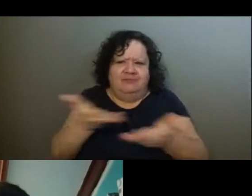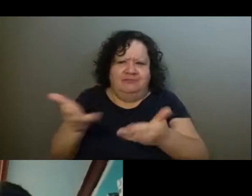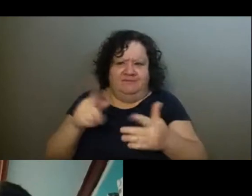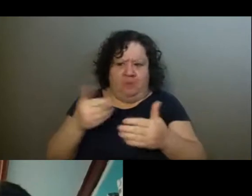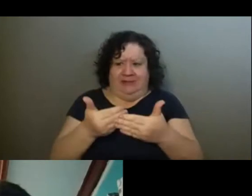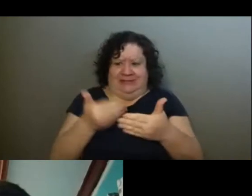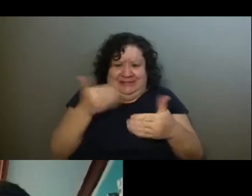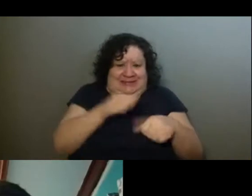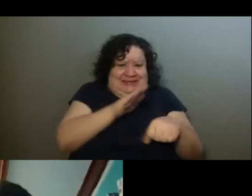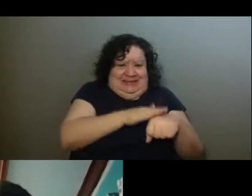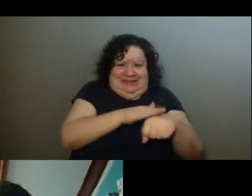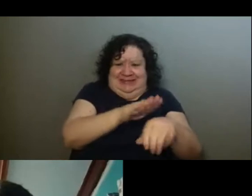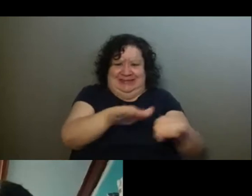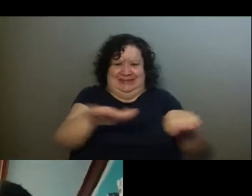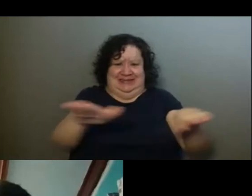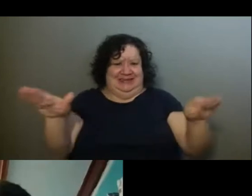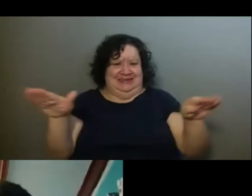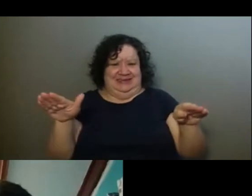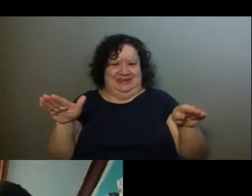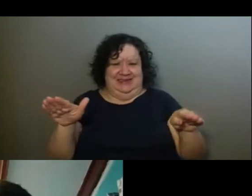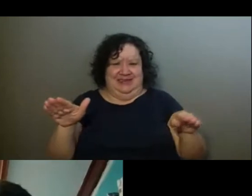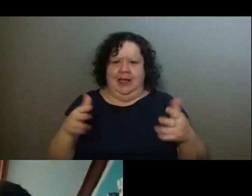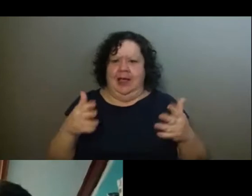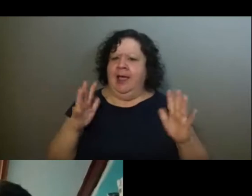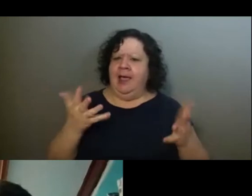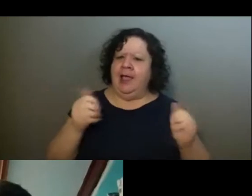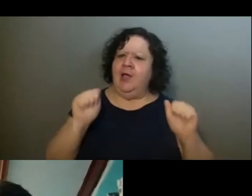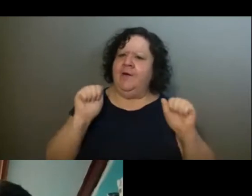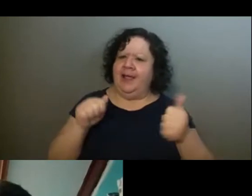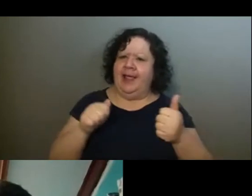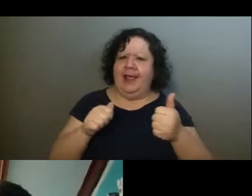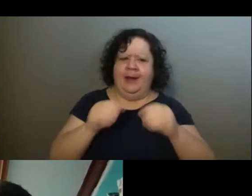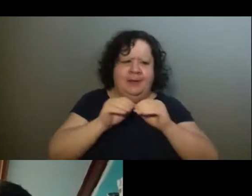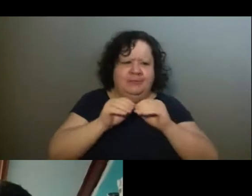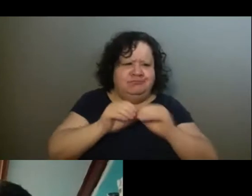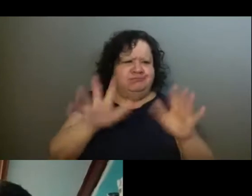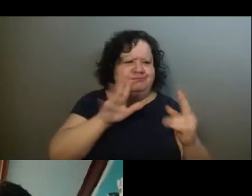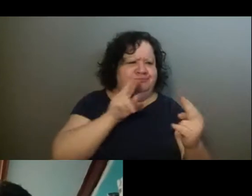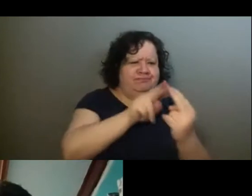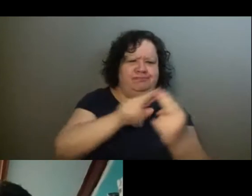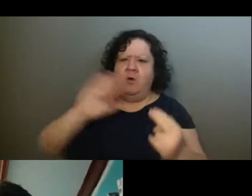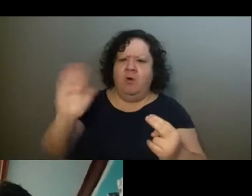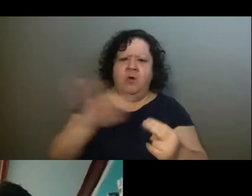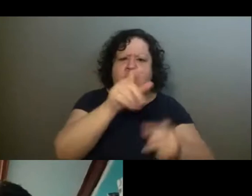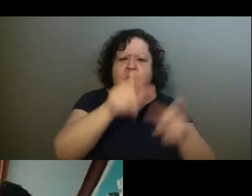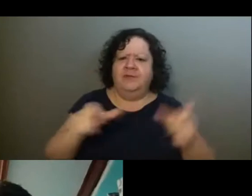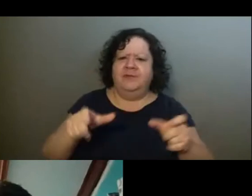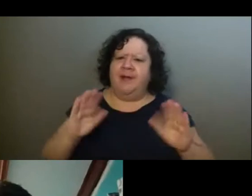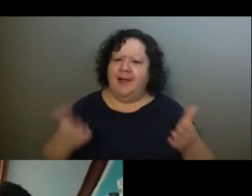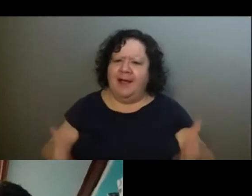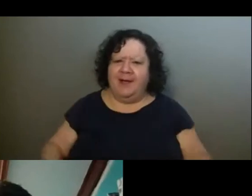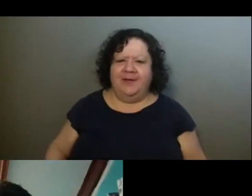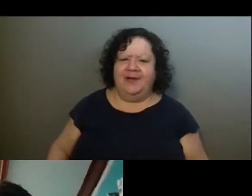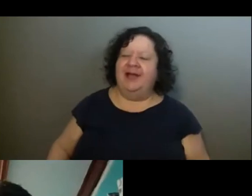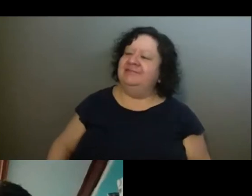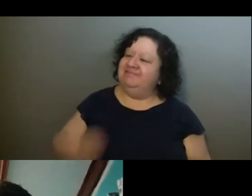floor is yours. Thank you, Mr. Badanoy. Thank you, colleagues. And appreciate it. Thank you to